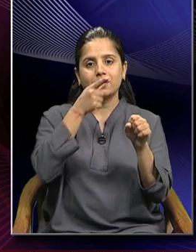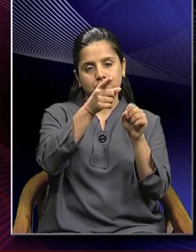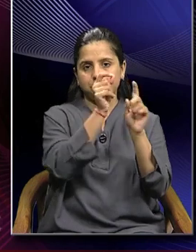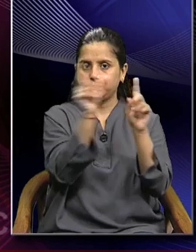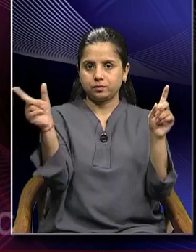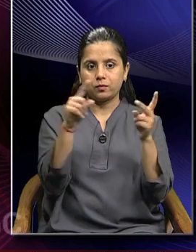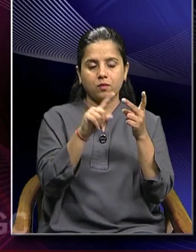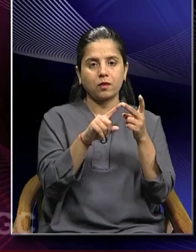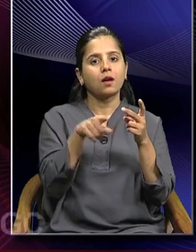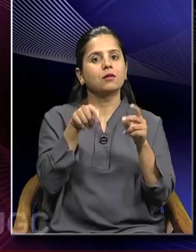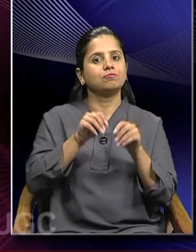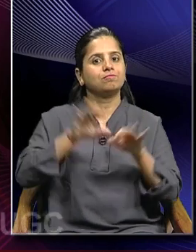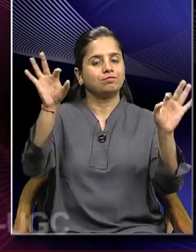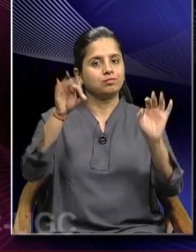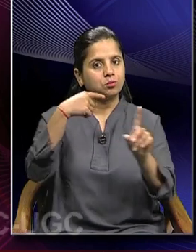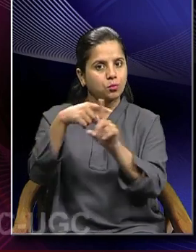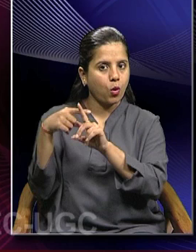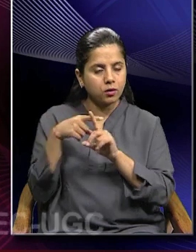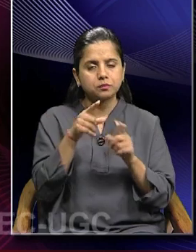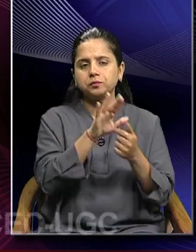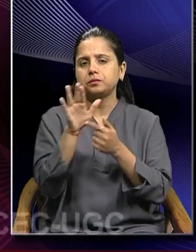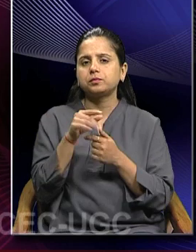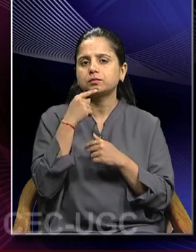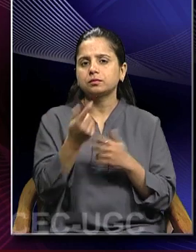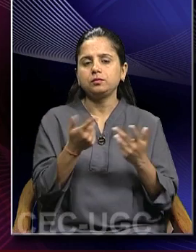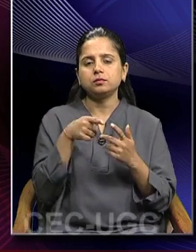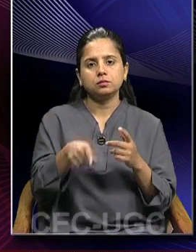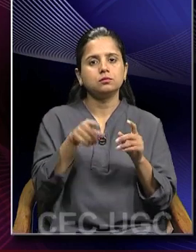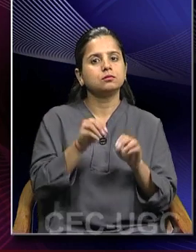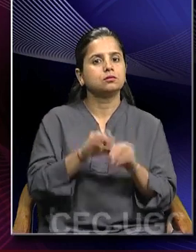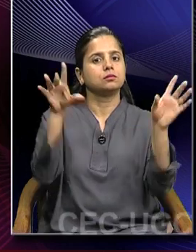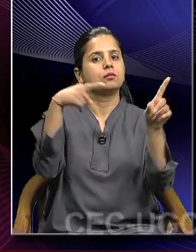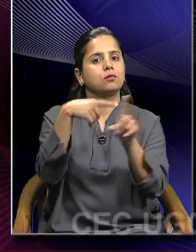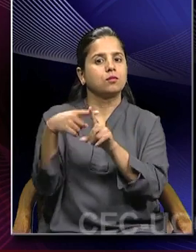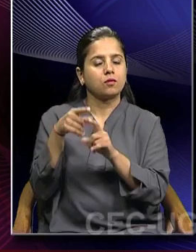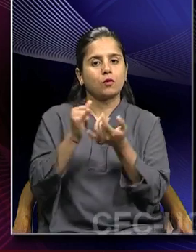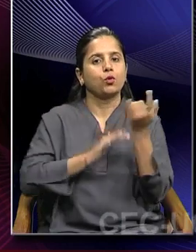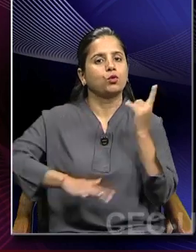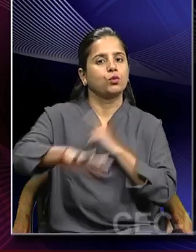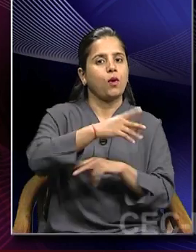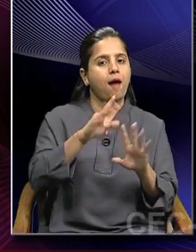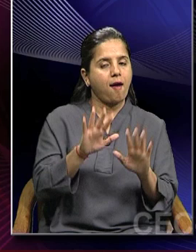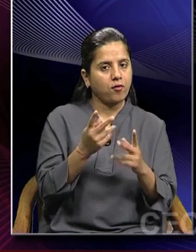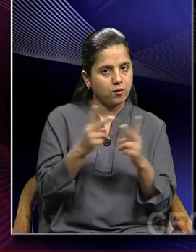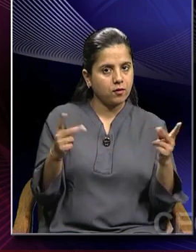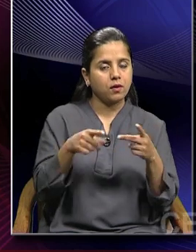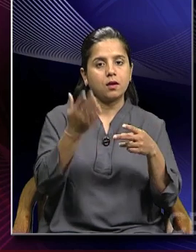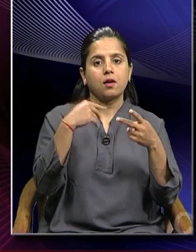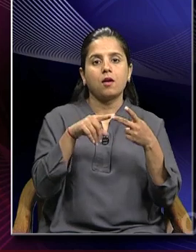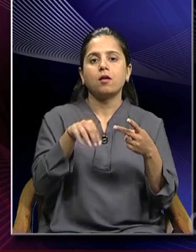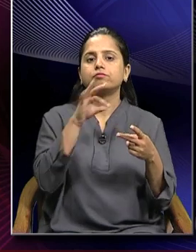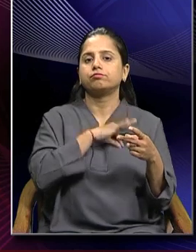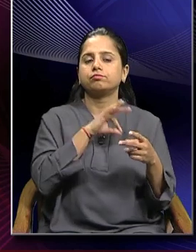indicates prosperity, because it is indicative of the prosperity which a society is having, or the earnings